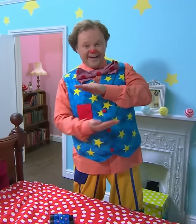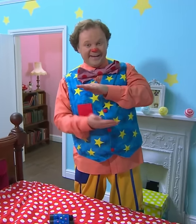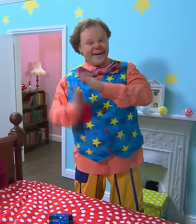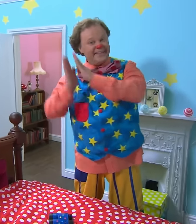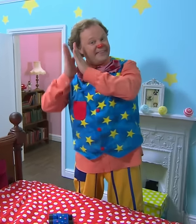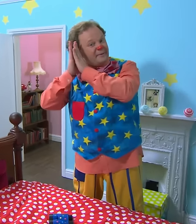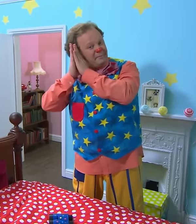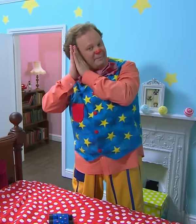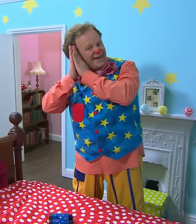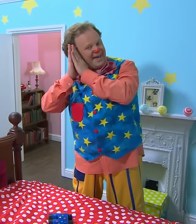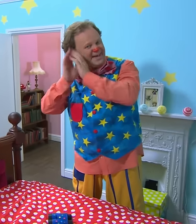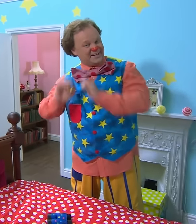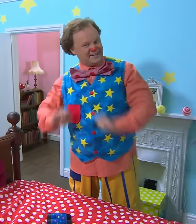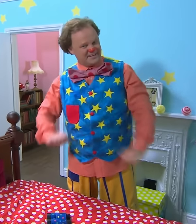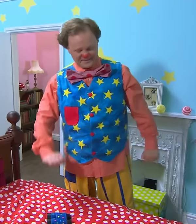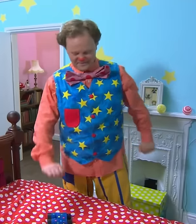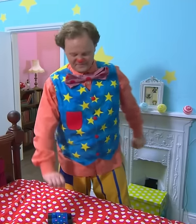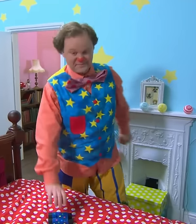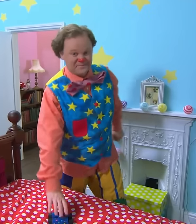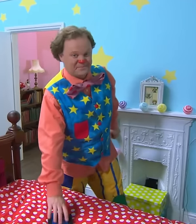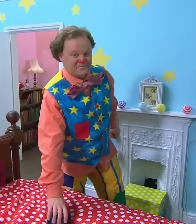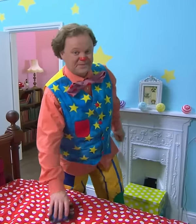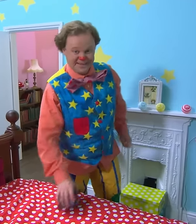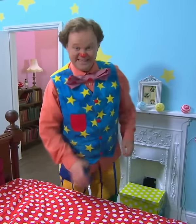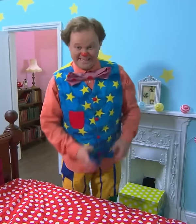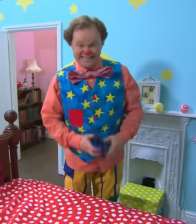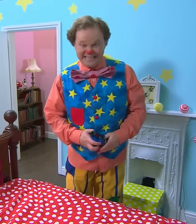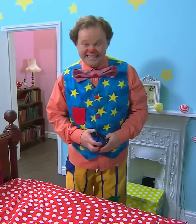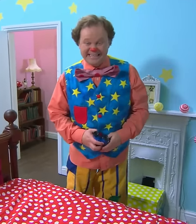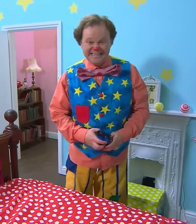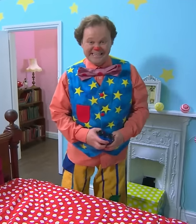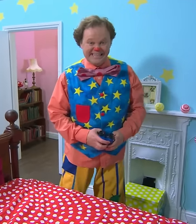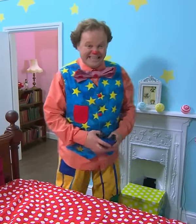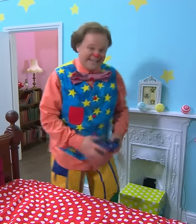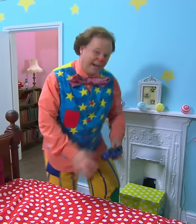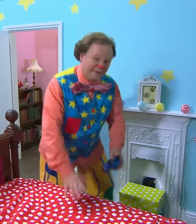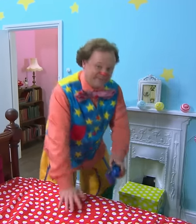Under the bed. Under the bed? Come on.